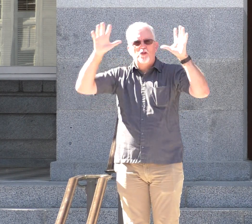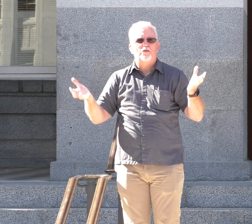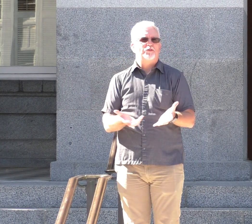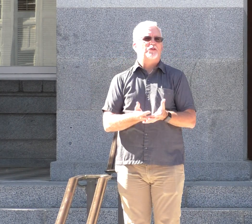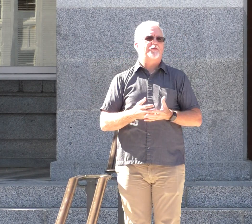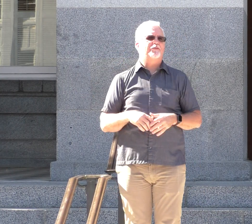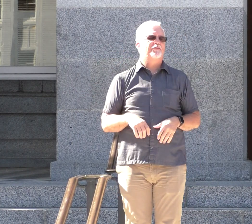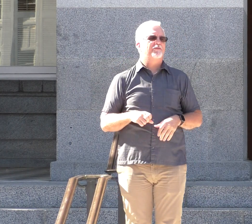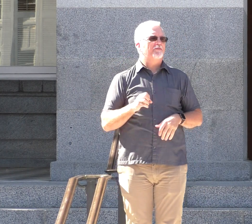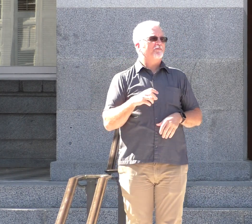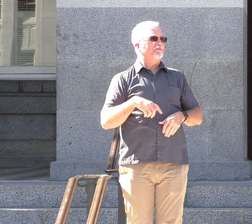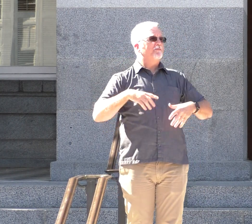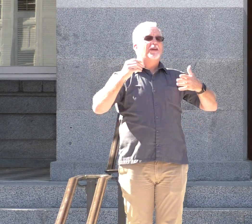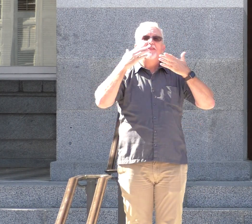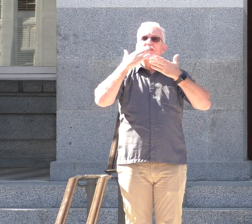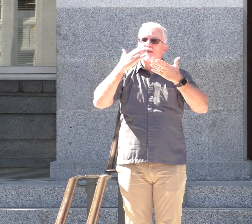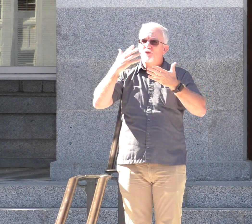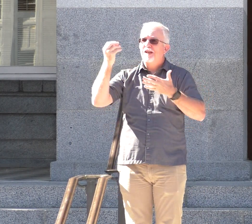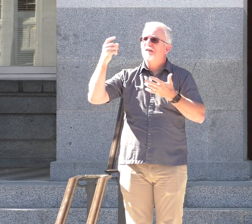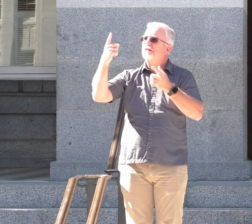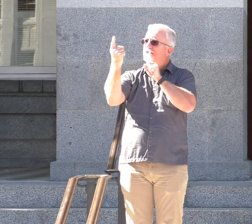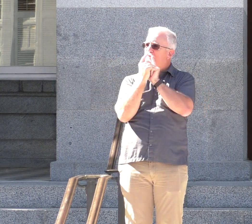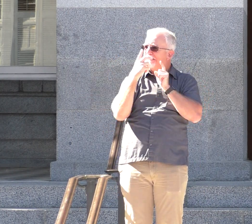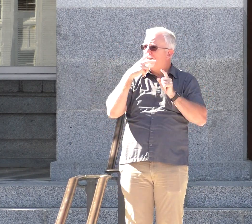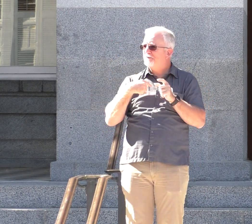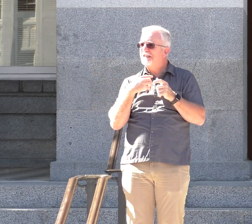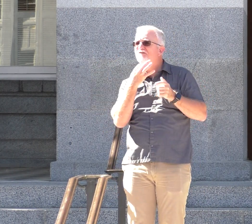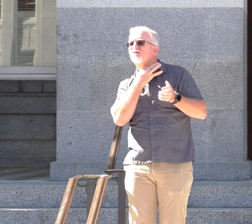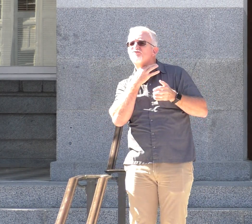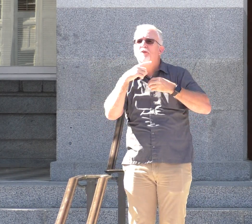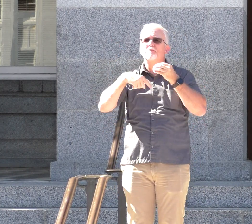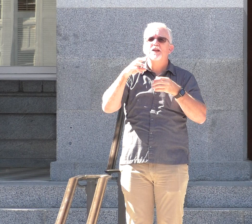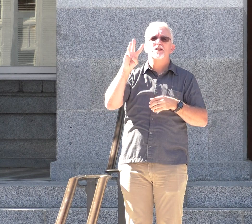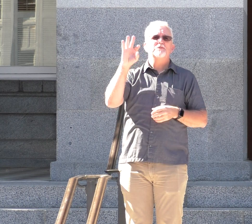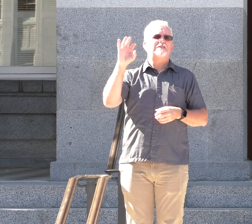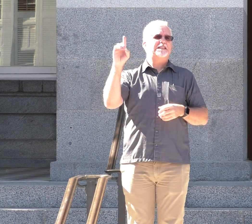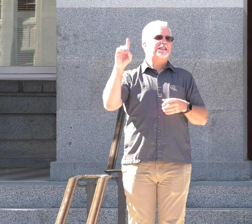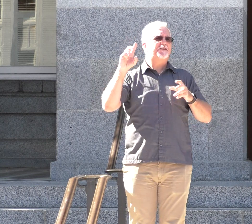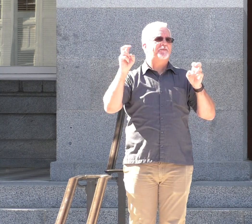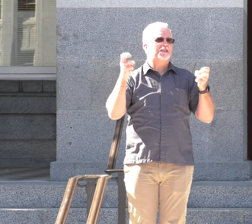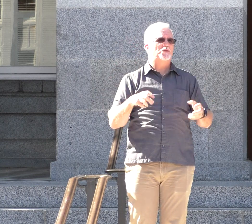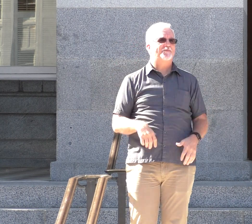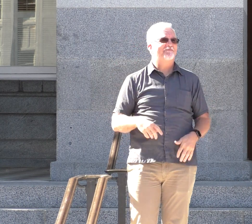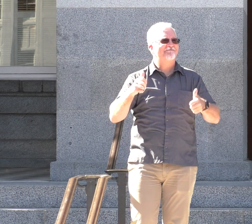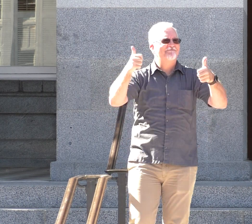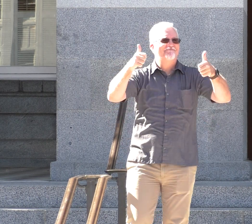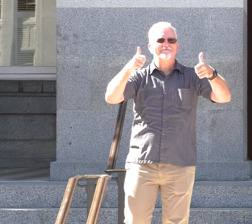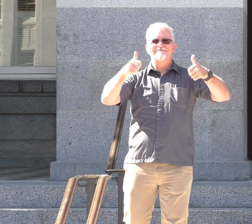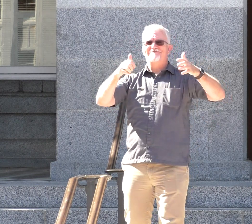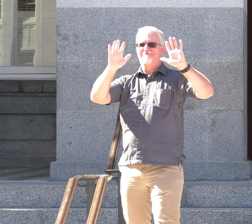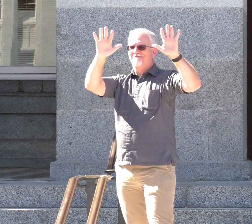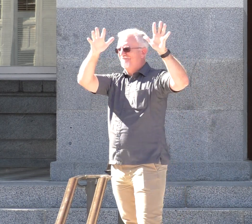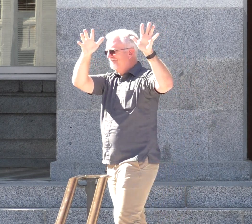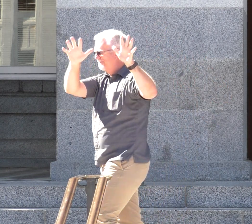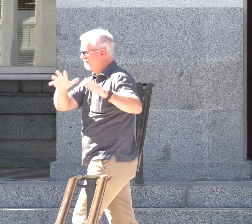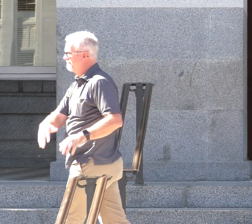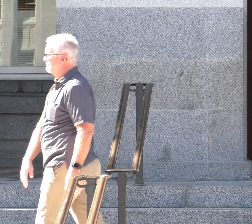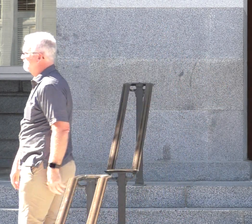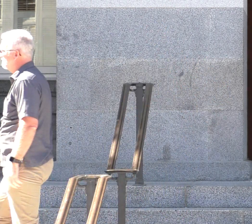sign language being a human right for anyone on this planet. Thank you so much for coming today, and if you have any questions about World Federation for the